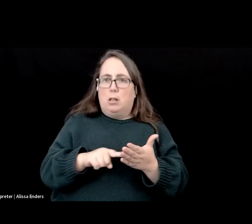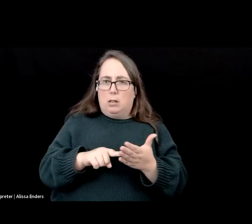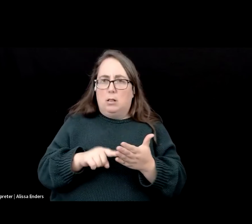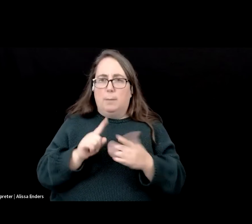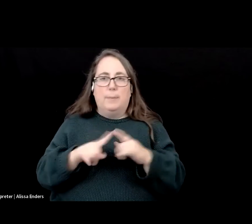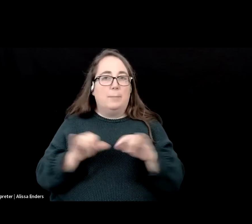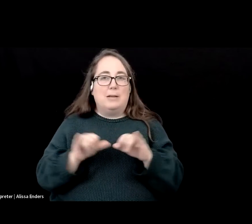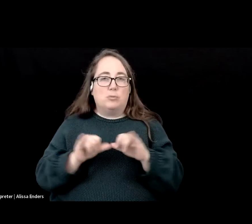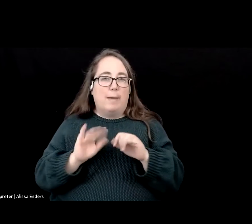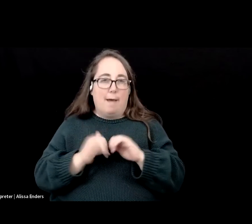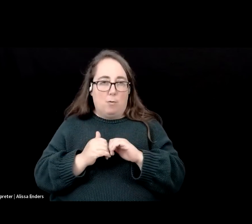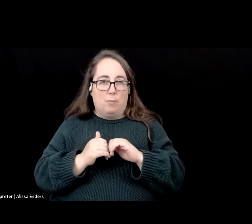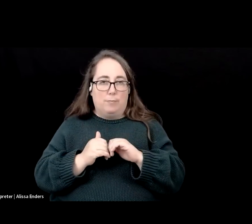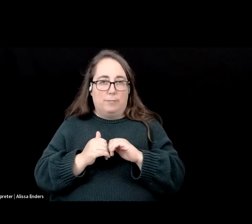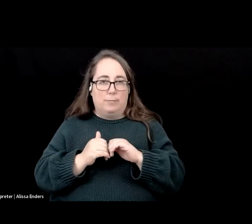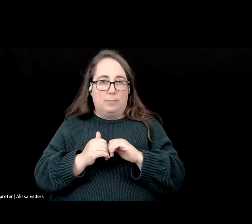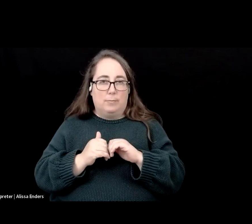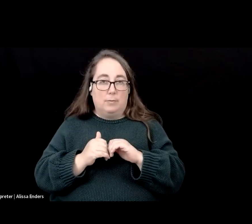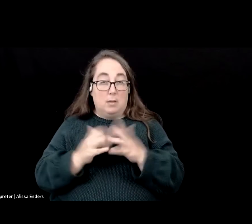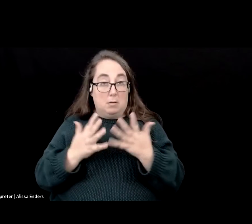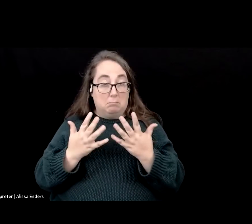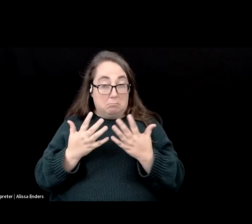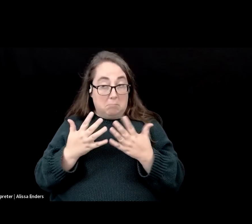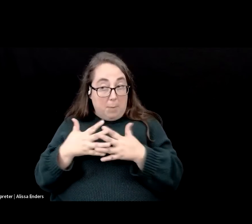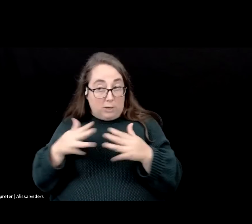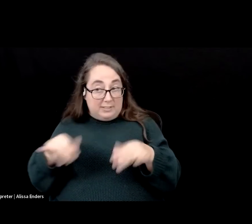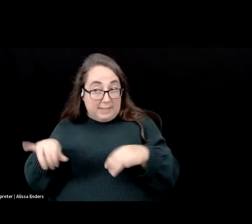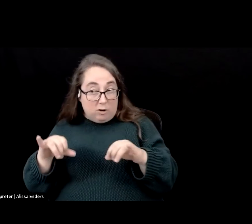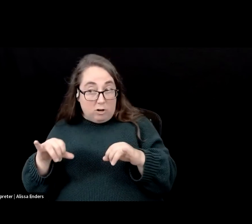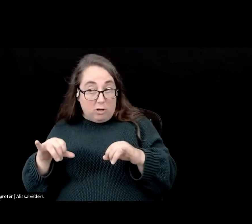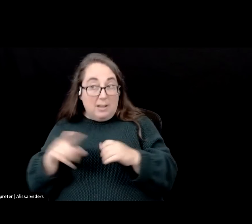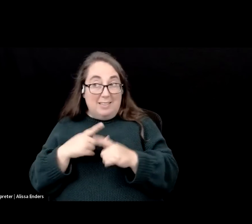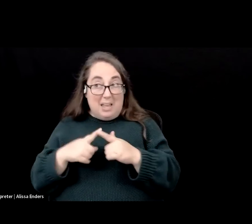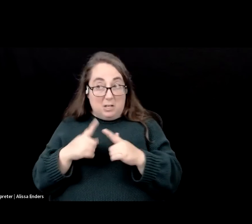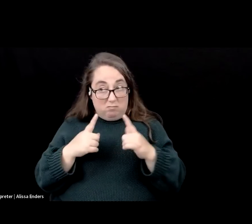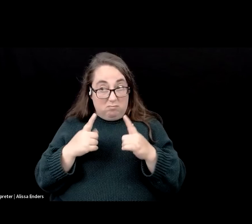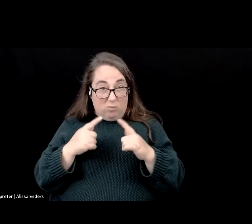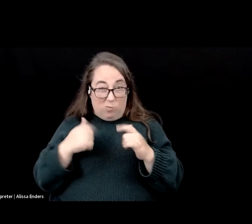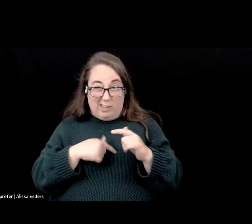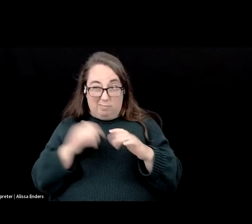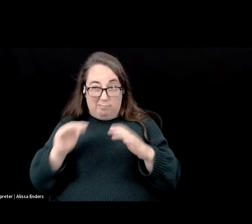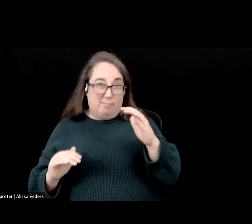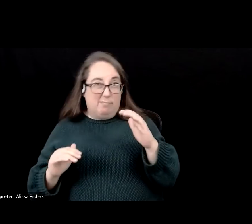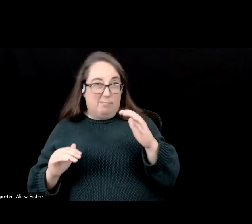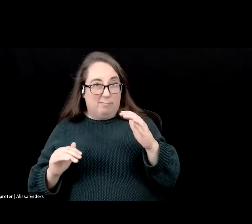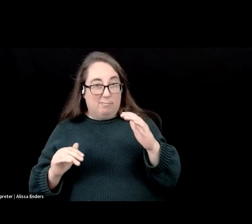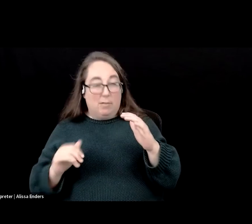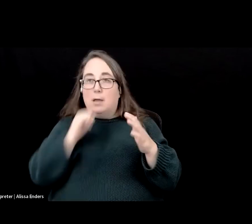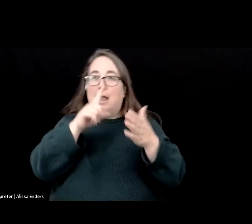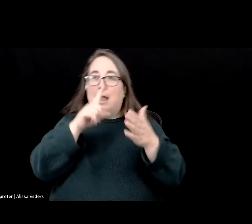measurement is the American standard. Let's just look at how we've fallen short of our standard, not necessarily critiquing the